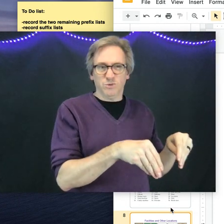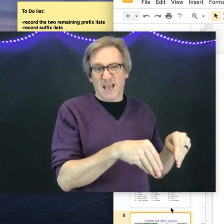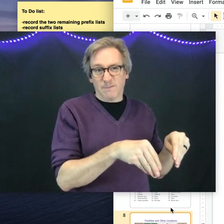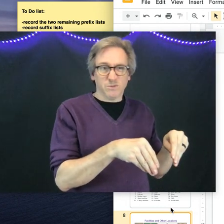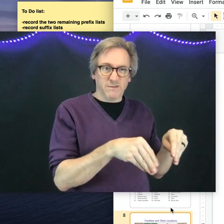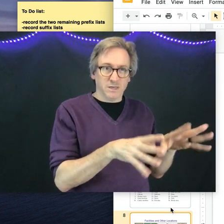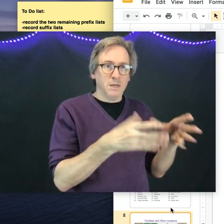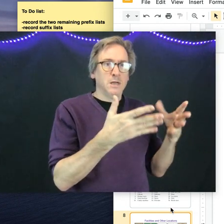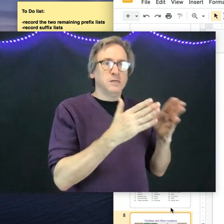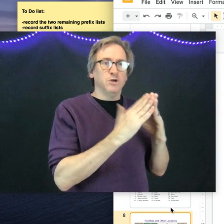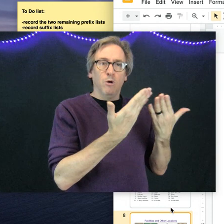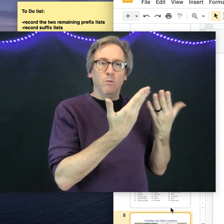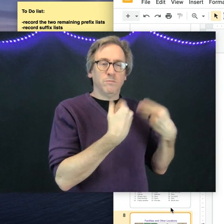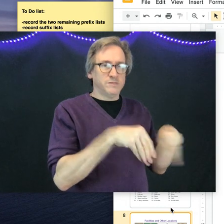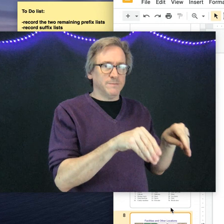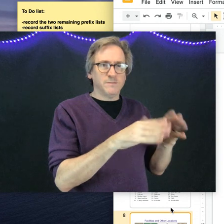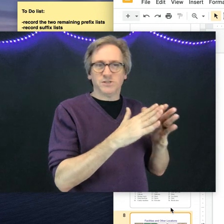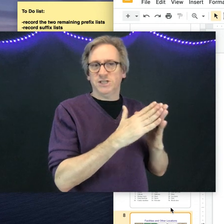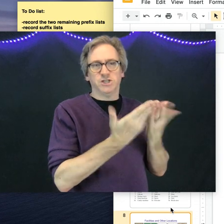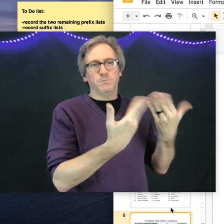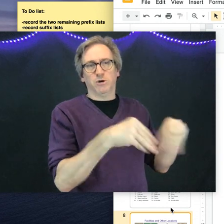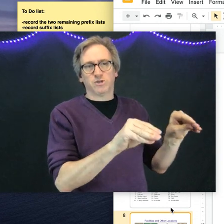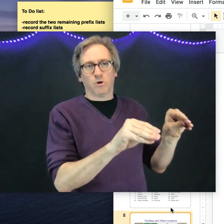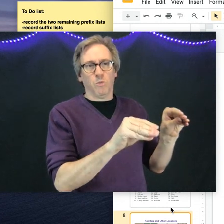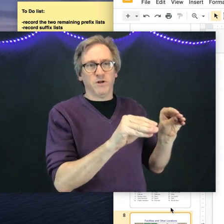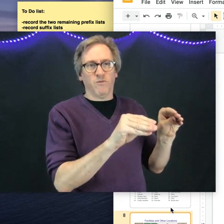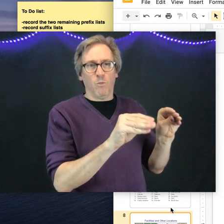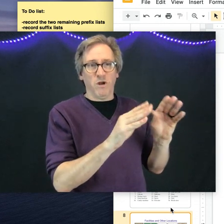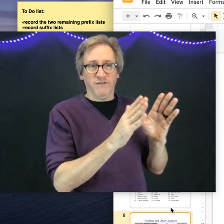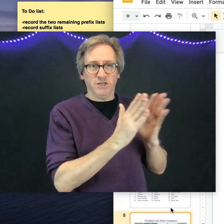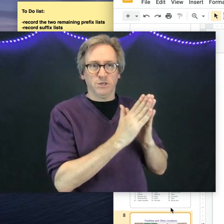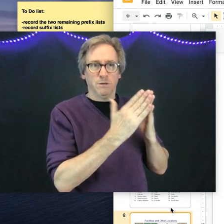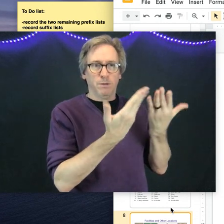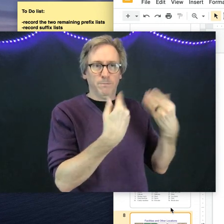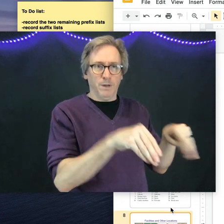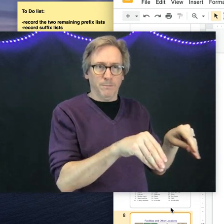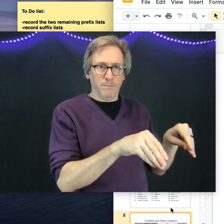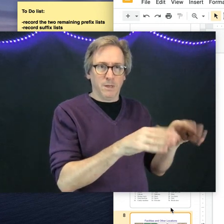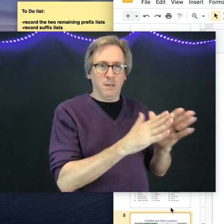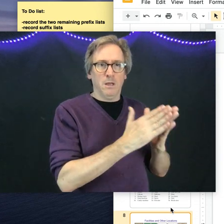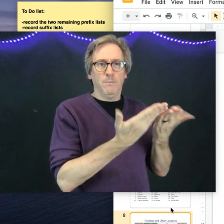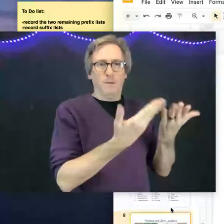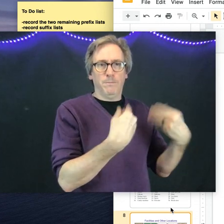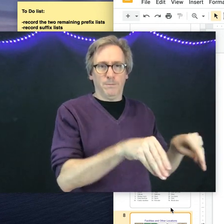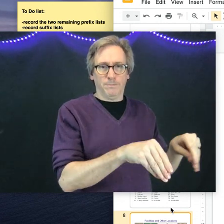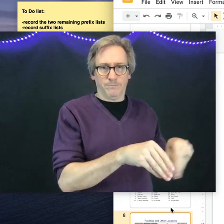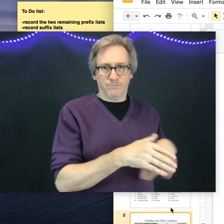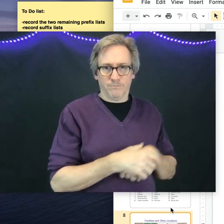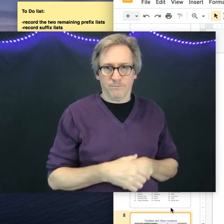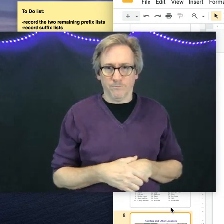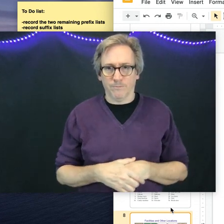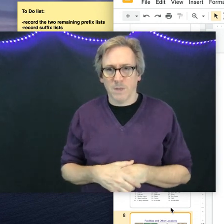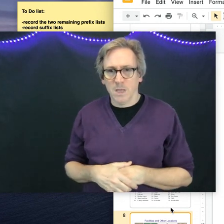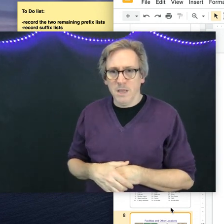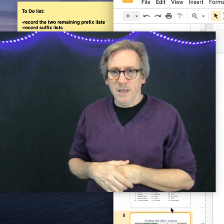bump, two taps, whatever. So sometimes you'll see just bookstore, one of each. Bump, bump, bump, bump.